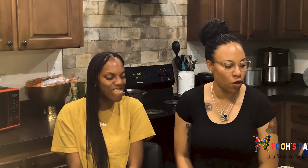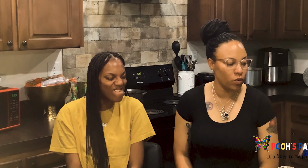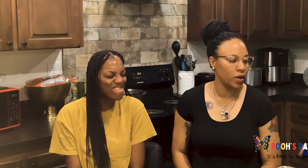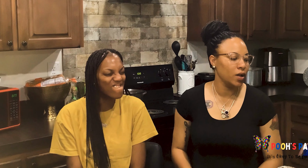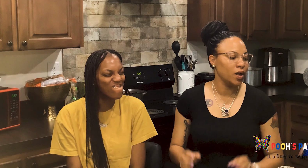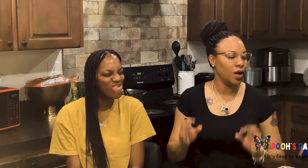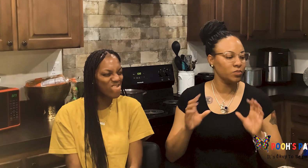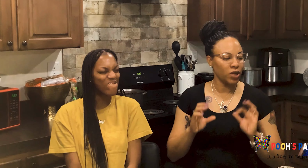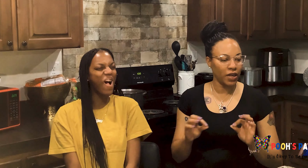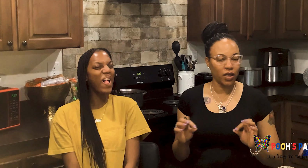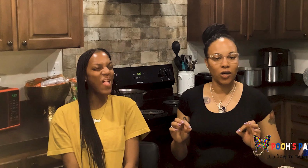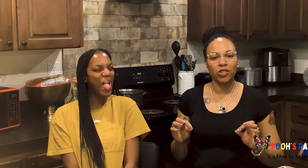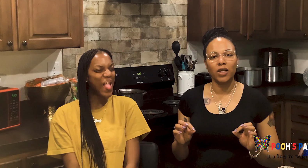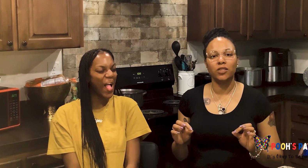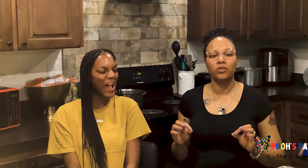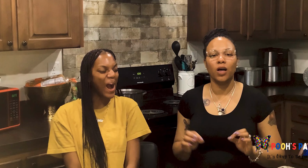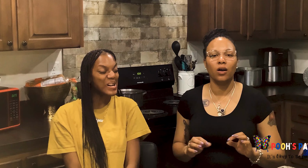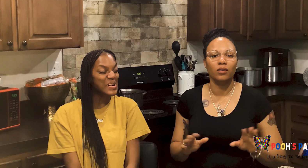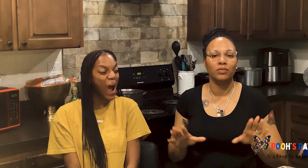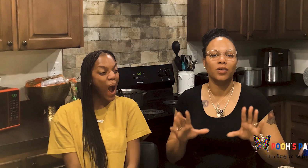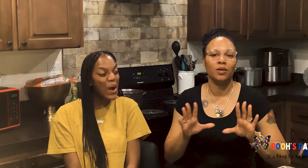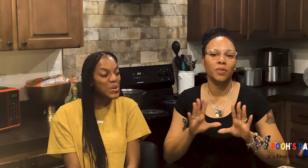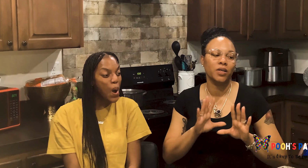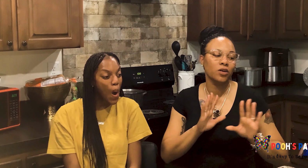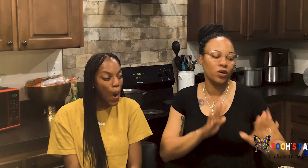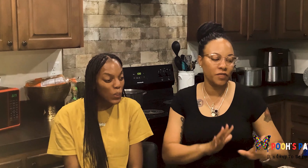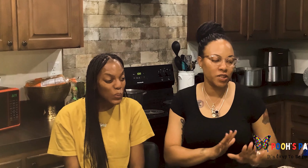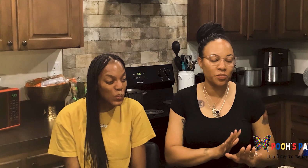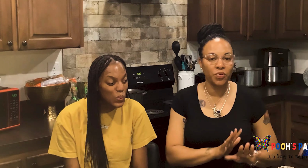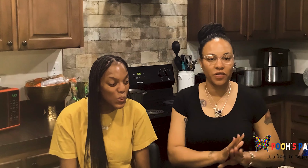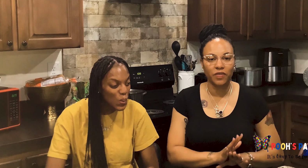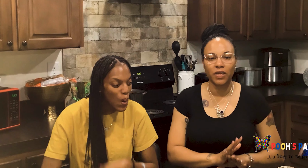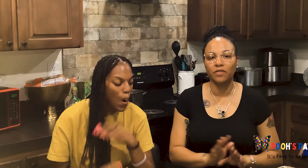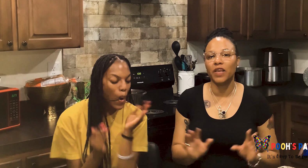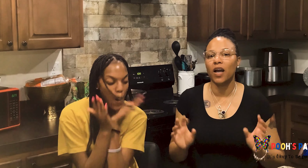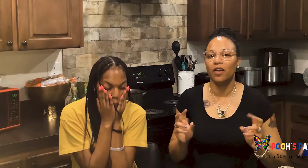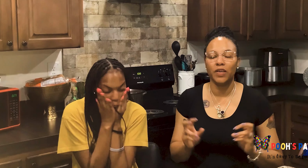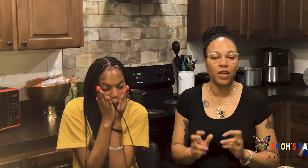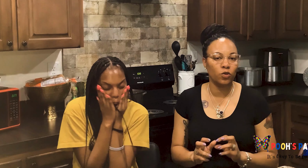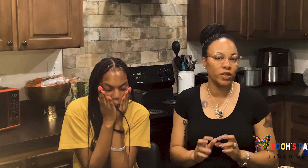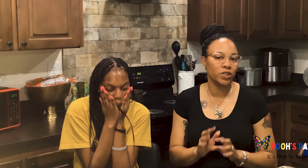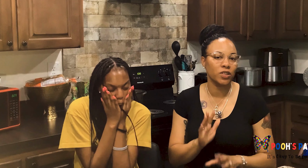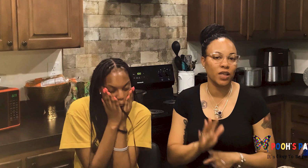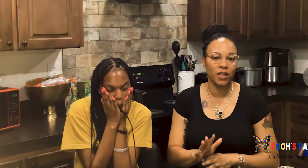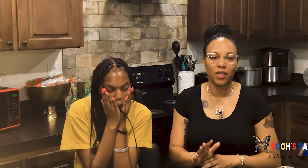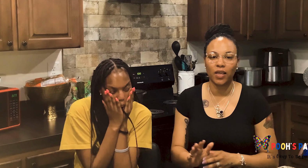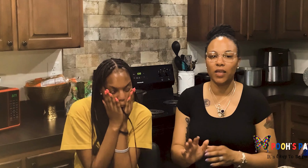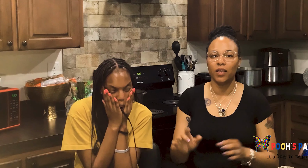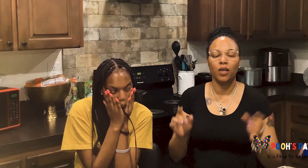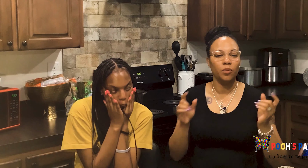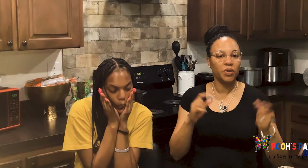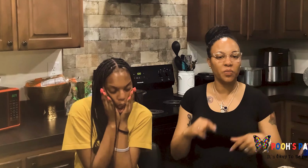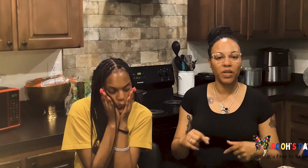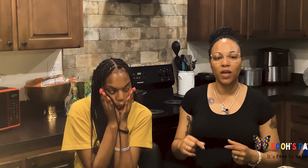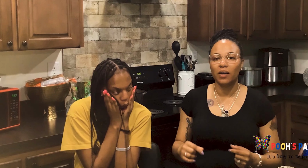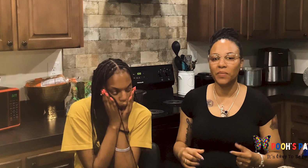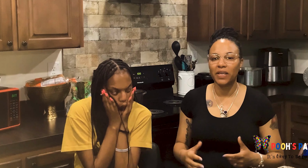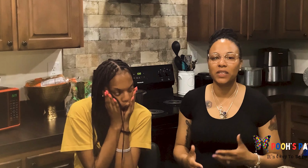So, I'm trying not to hold y'all too long. I'm going to go over this briefly. If y'all have any questions or anything, put them in the comments and